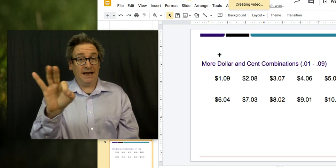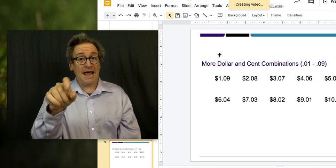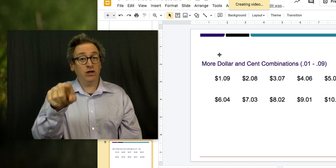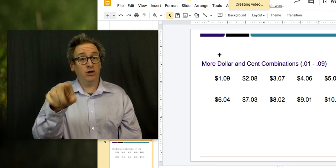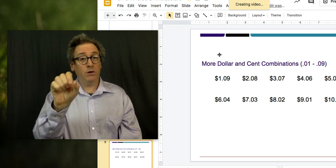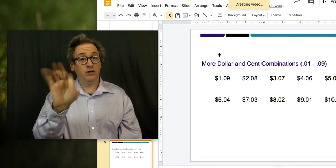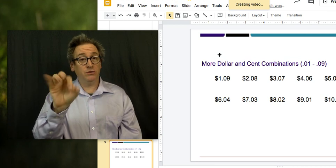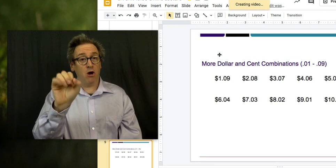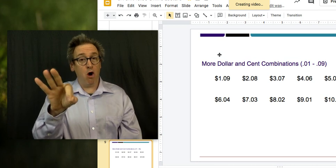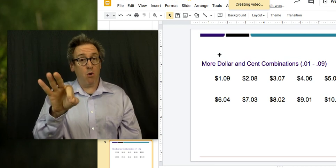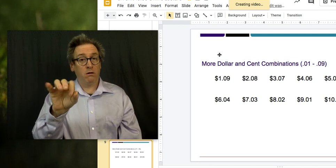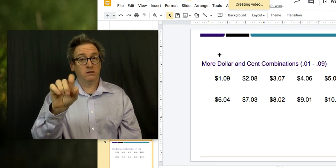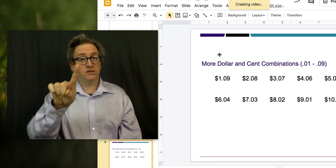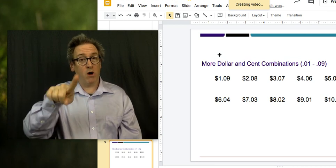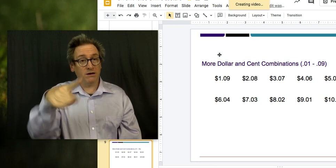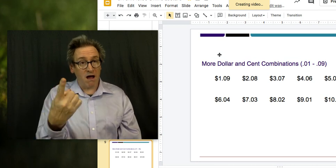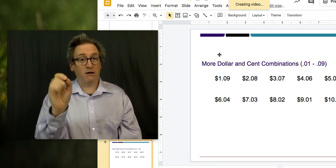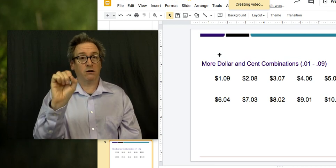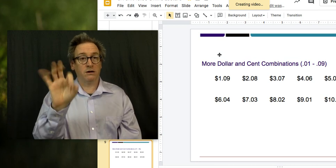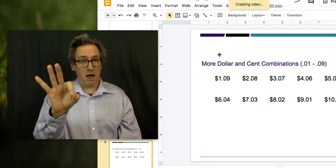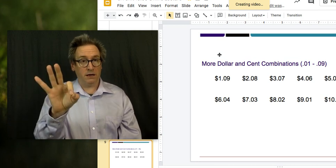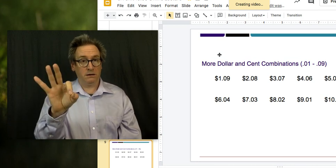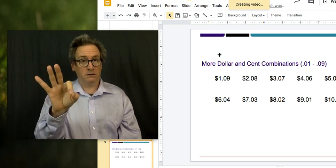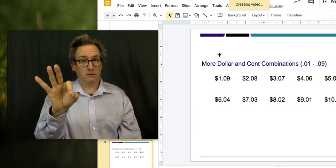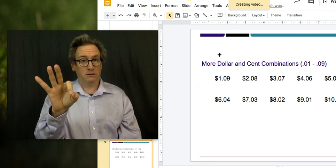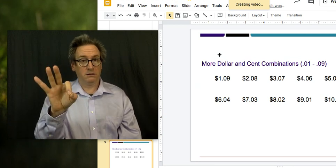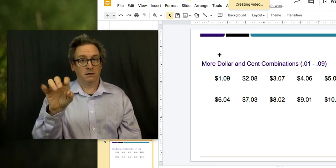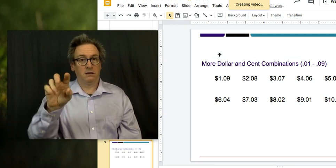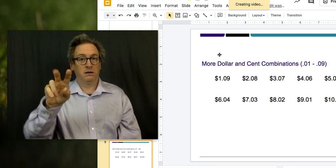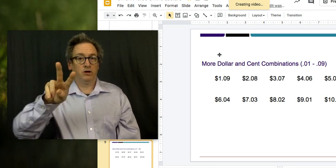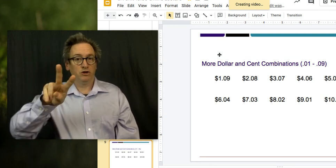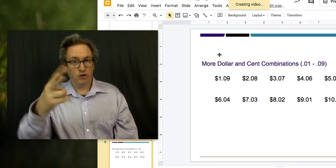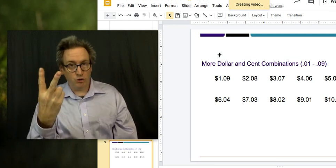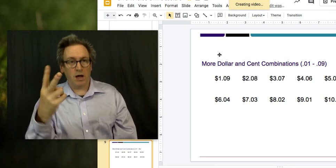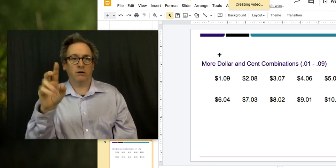And again, you want to do the O. So $1.09.